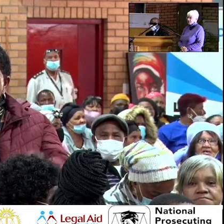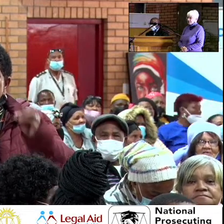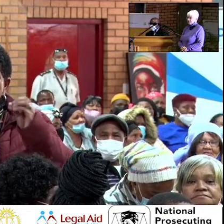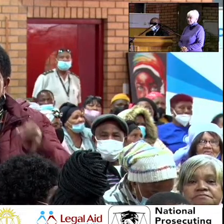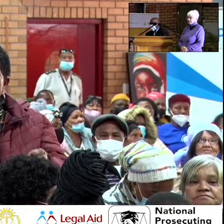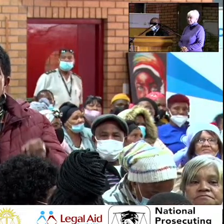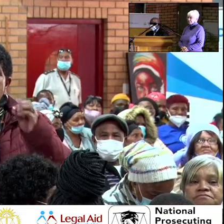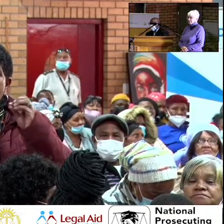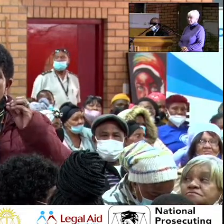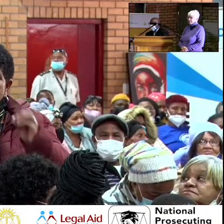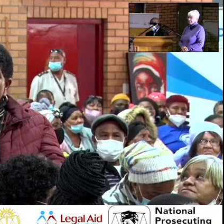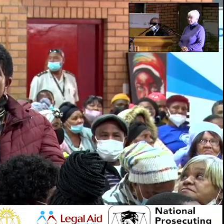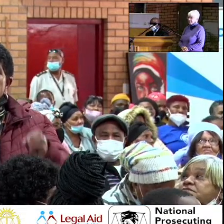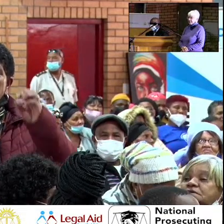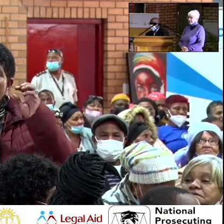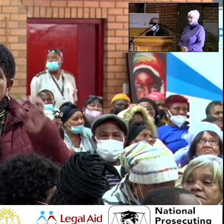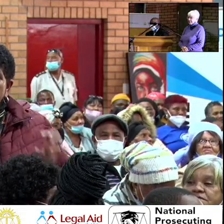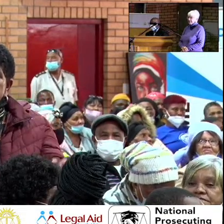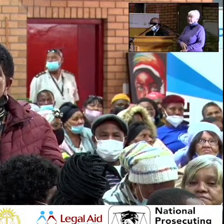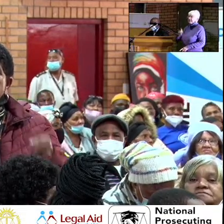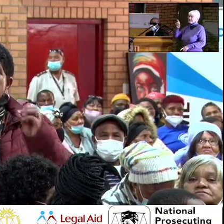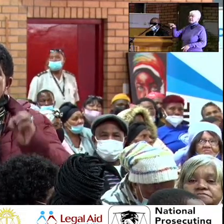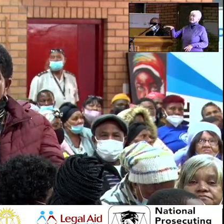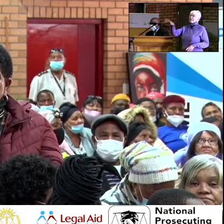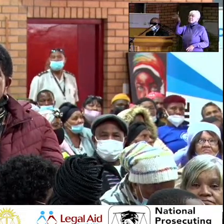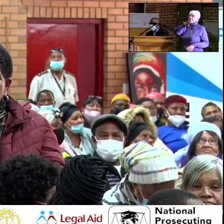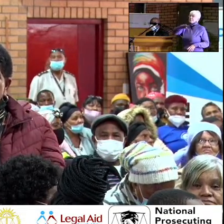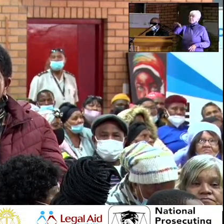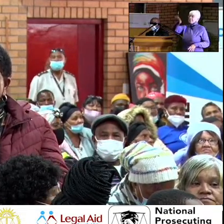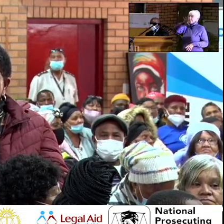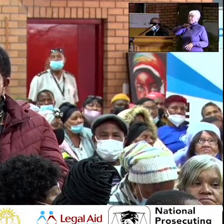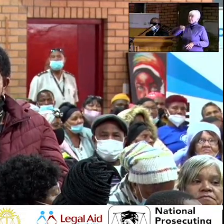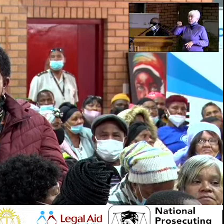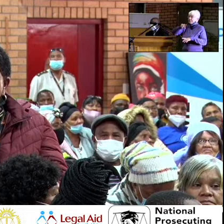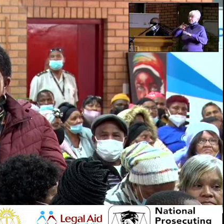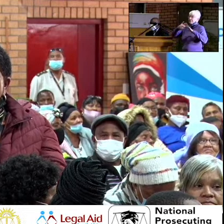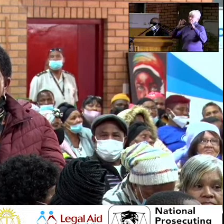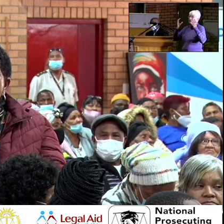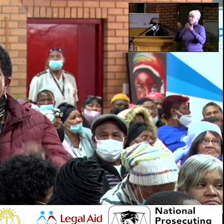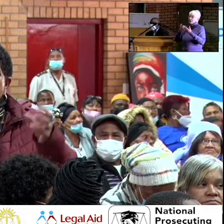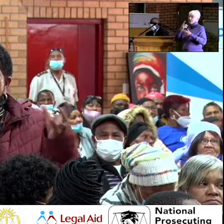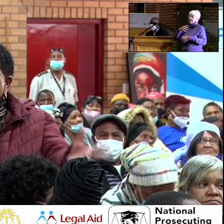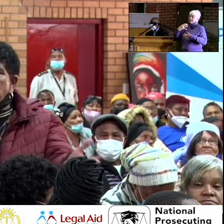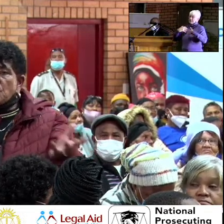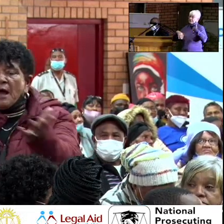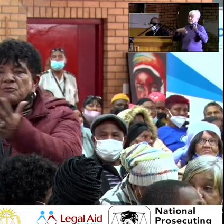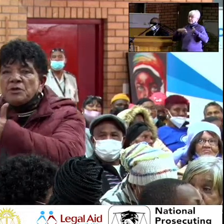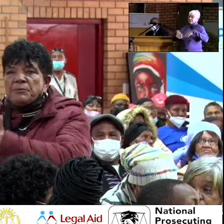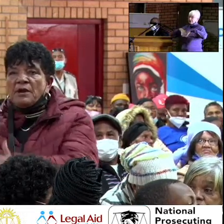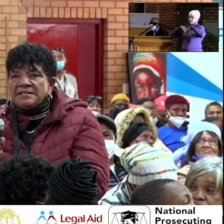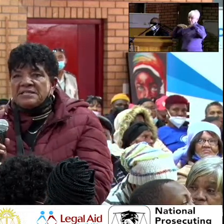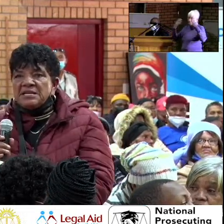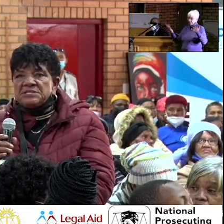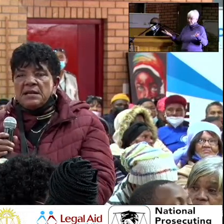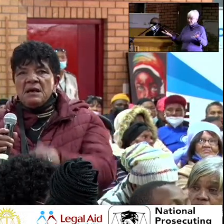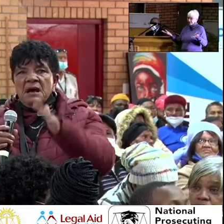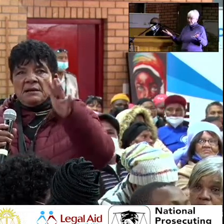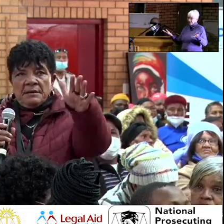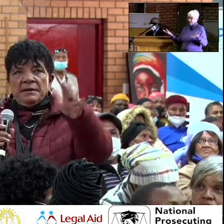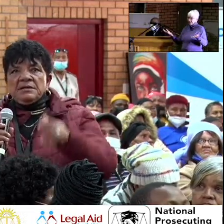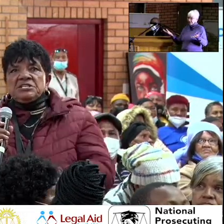And especially when it comes by children or grandchildren abusing them. You understand? And if they want to come to the police